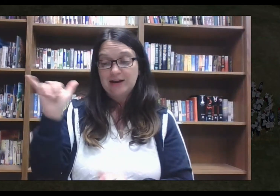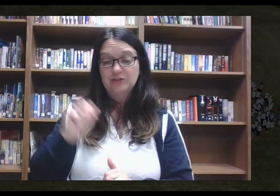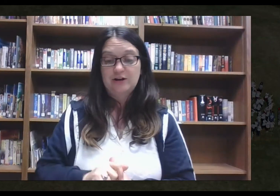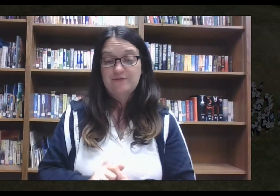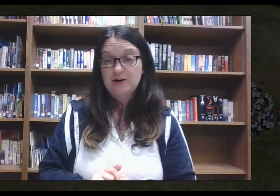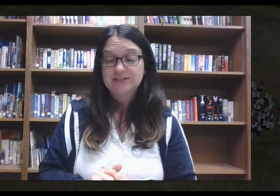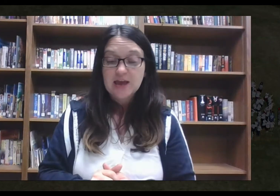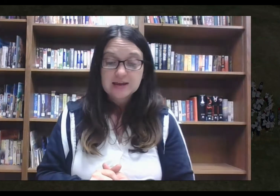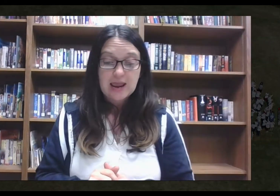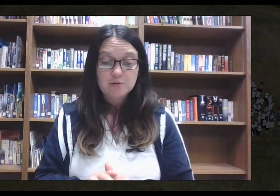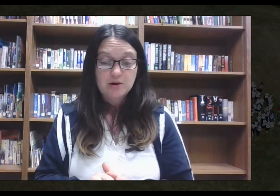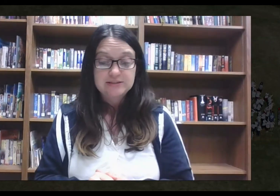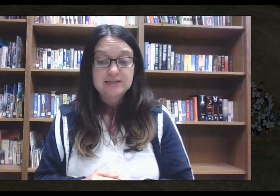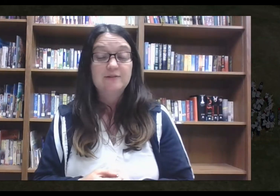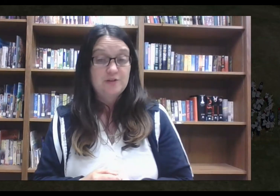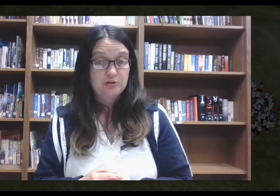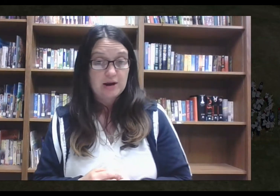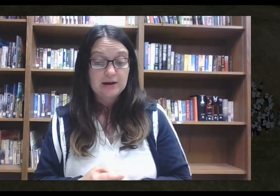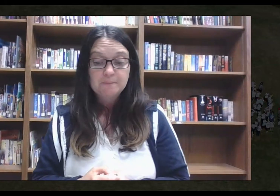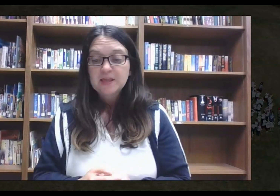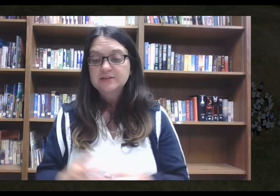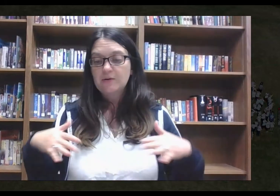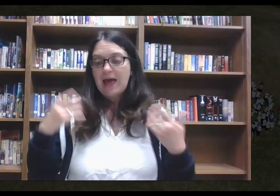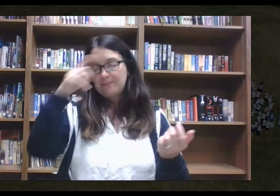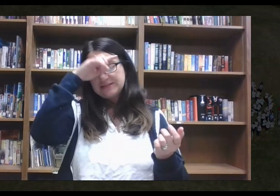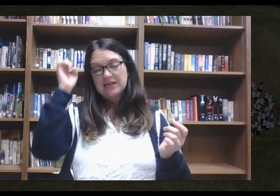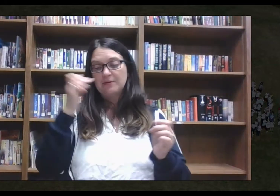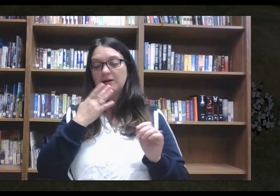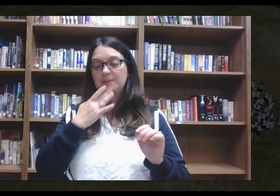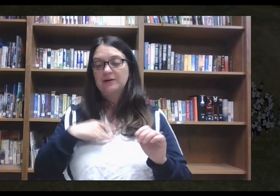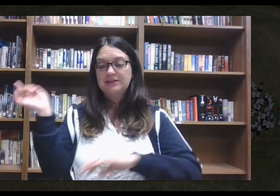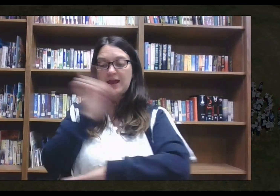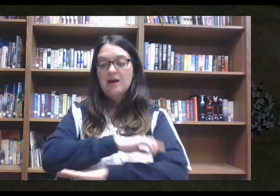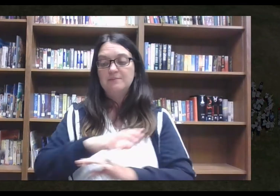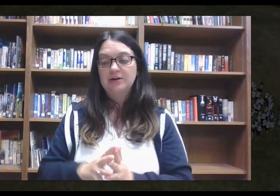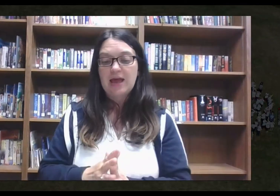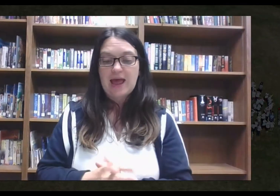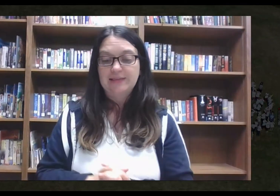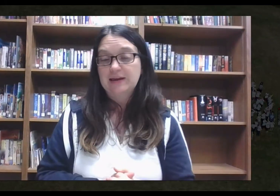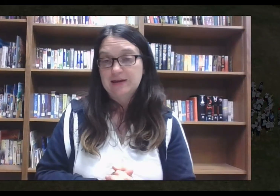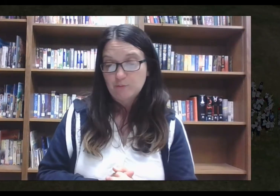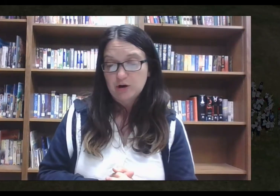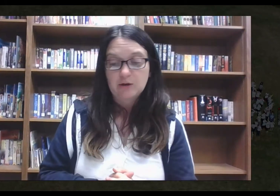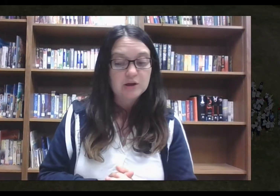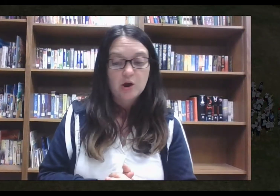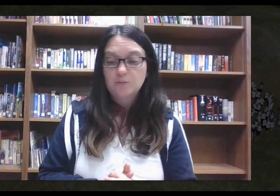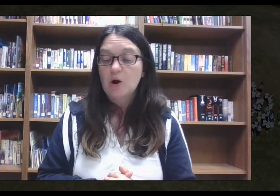July 31st, Cameron Mullins in fifth grade. So happy summer birthday, Amelia, Allie, and Cameron, and we hope you